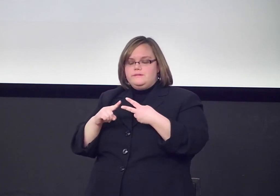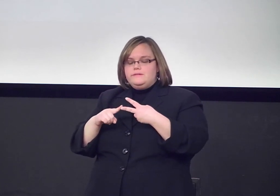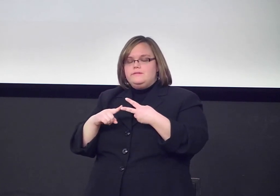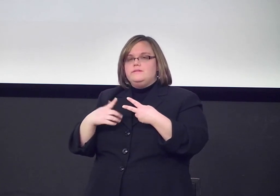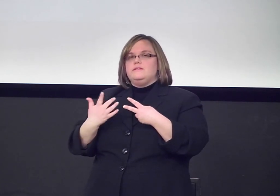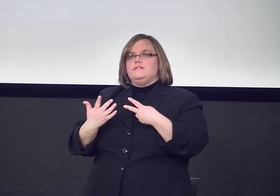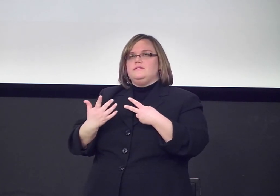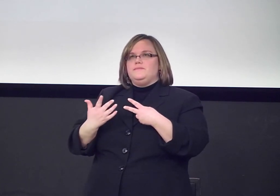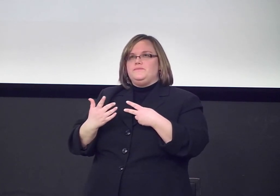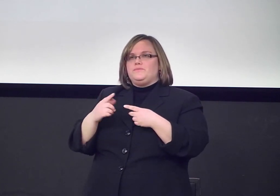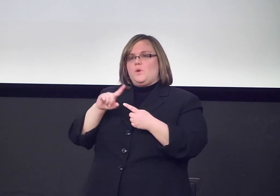management.